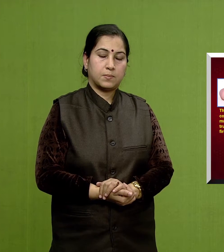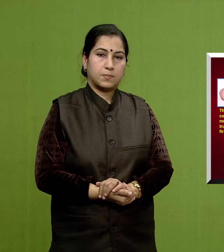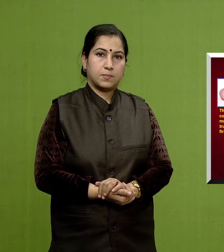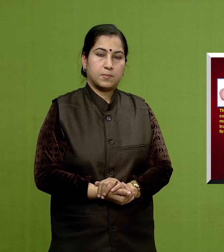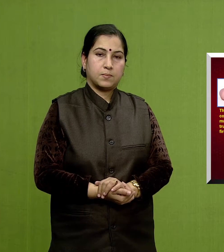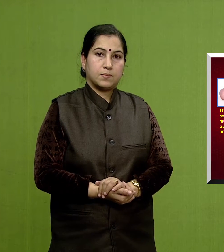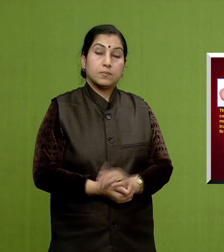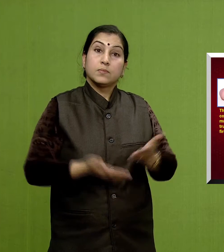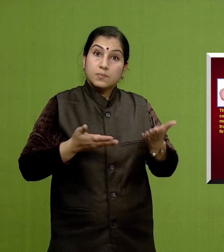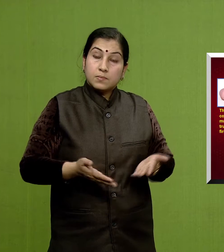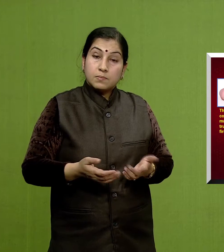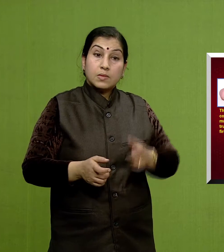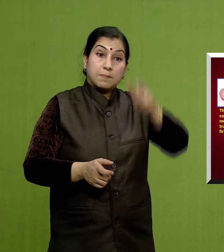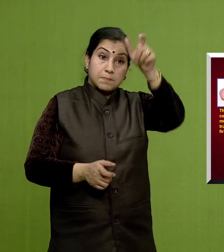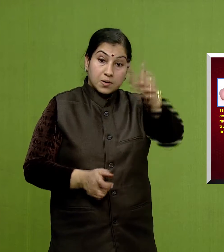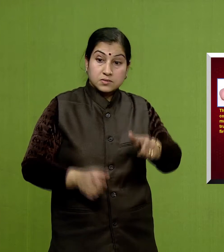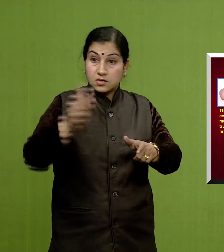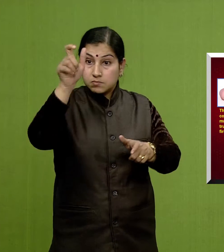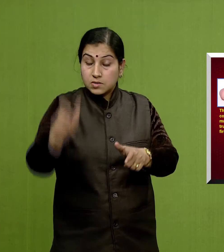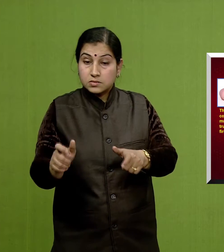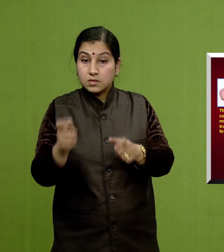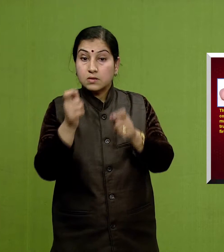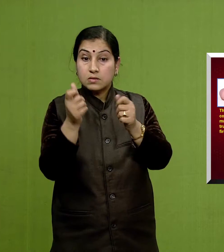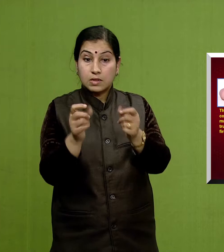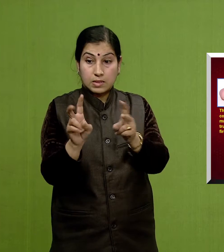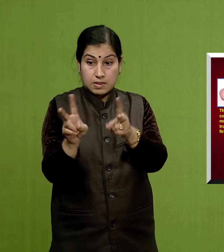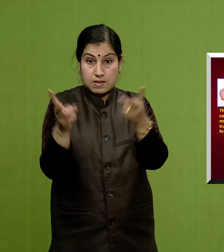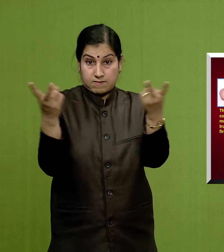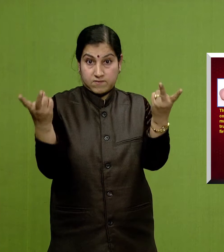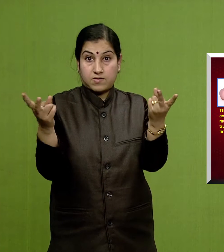There are individual differences in development.